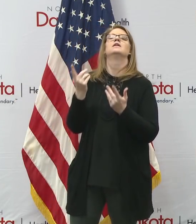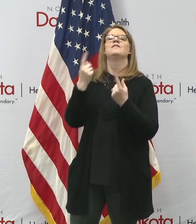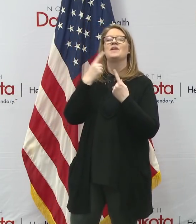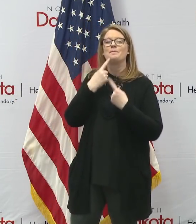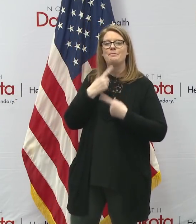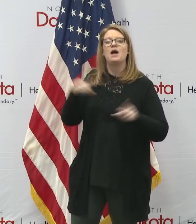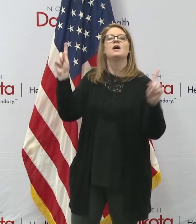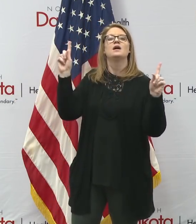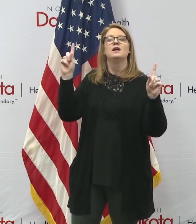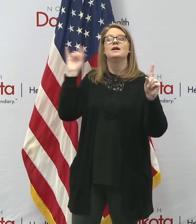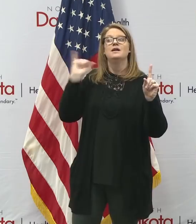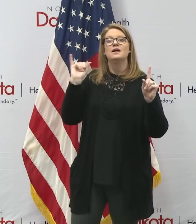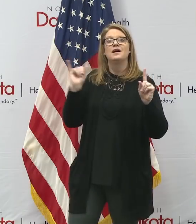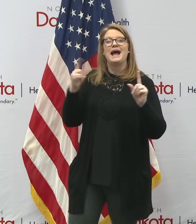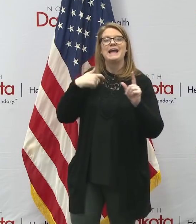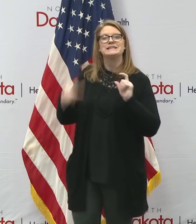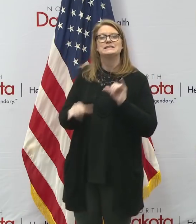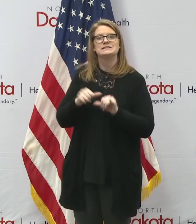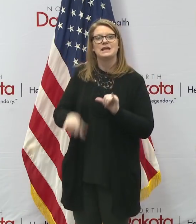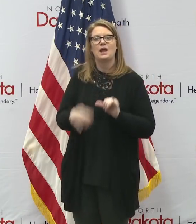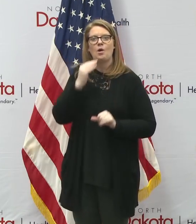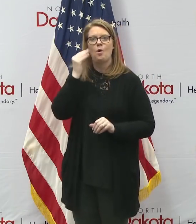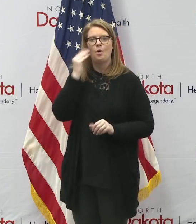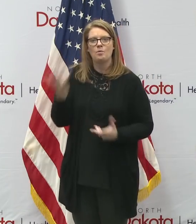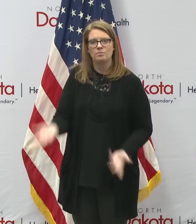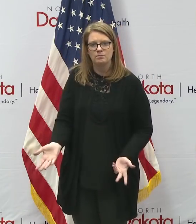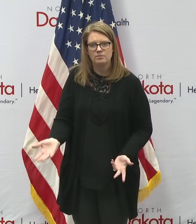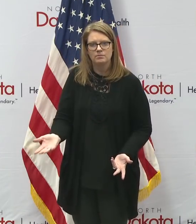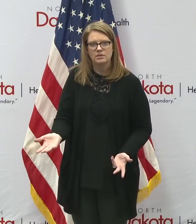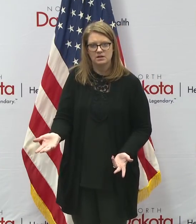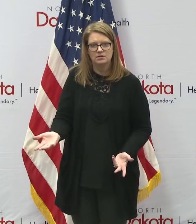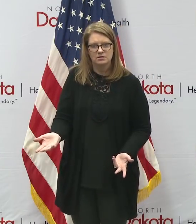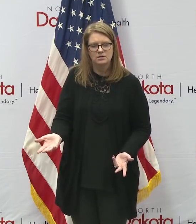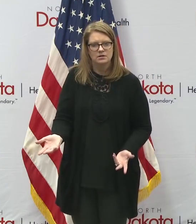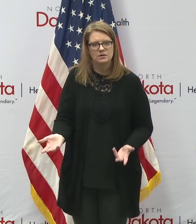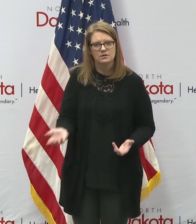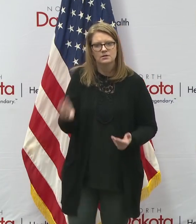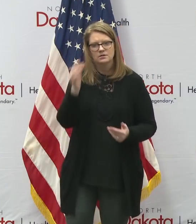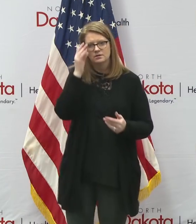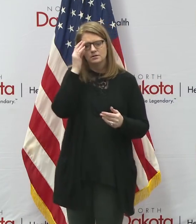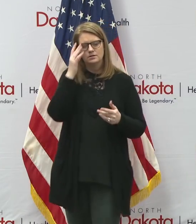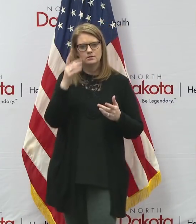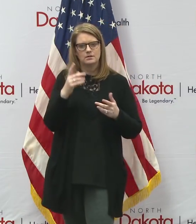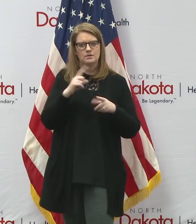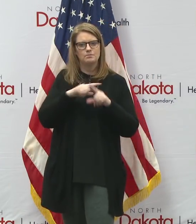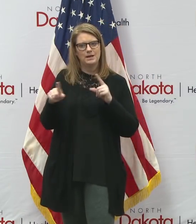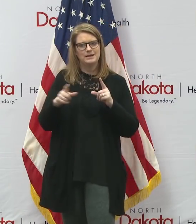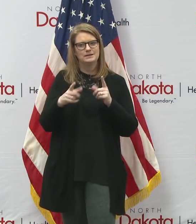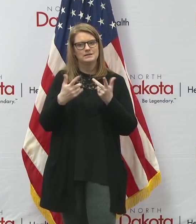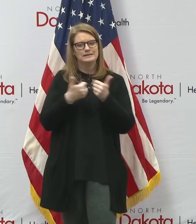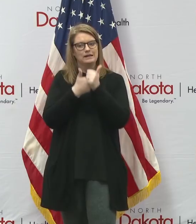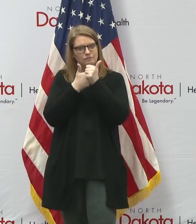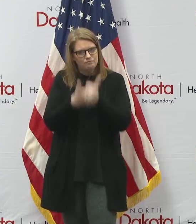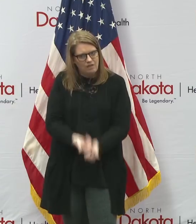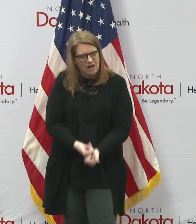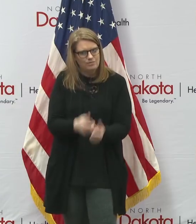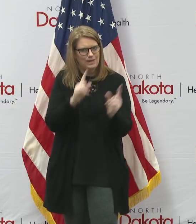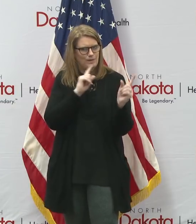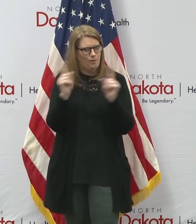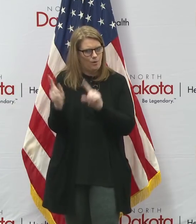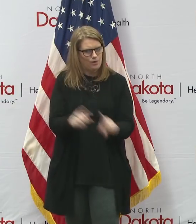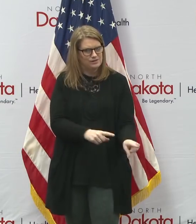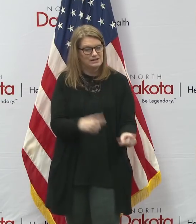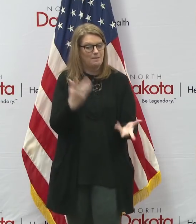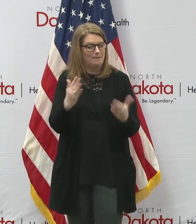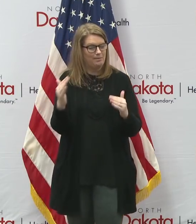before it becomes very real to them. We don't change the restrictions or the orders, but compliance may increase over